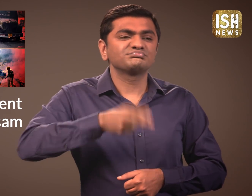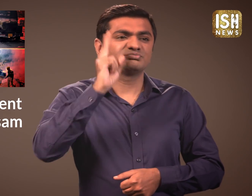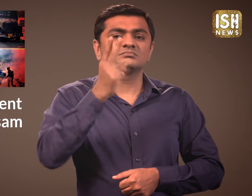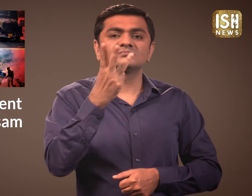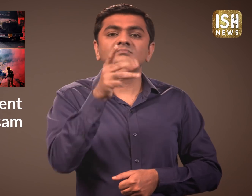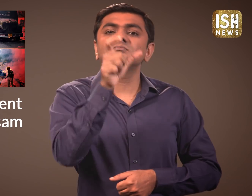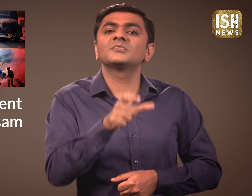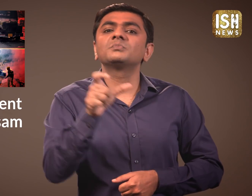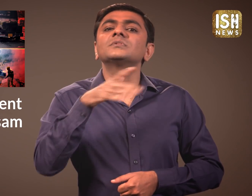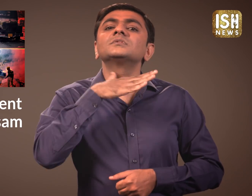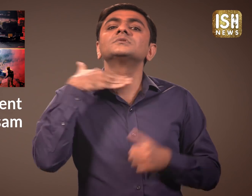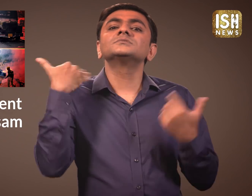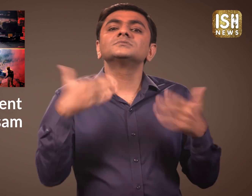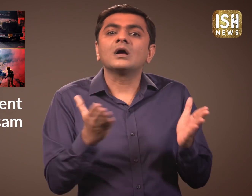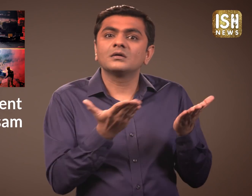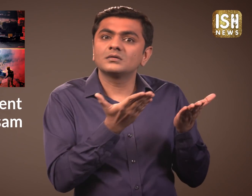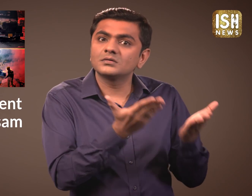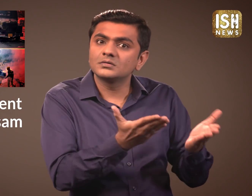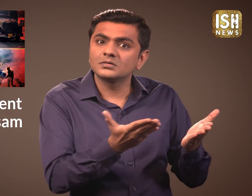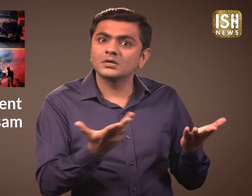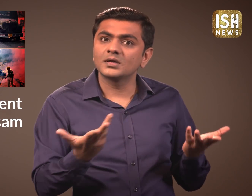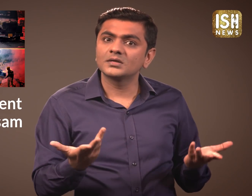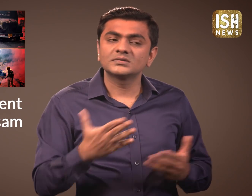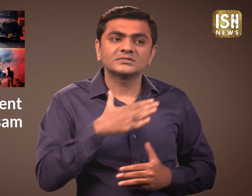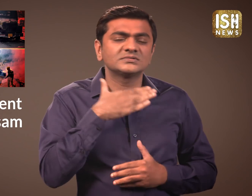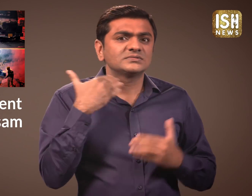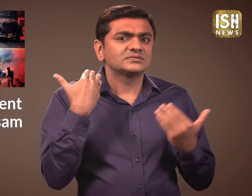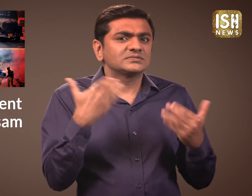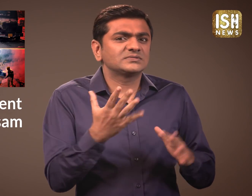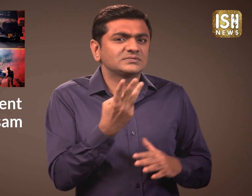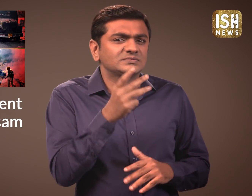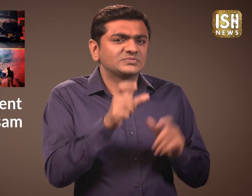This is why the police opened fire and 3 died due to it.